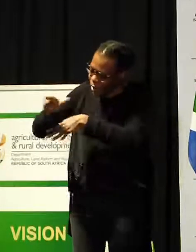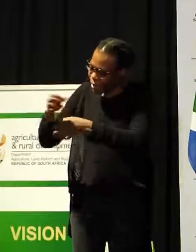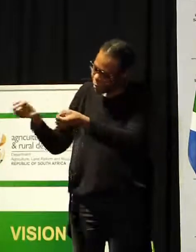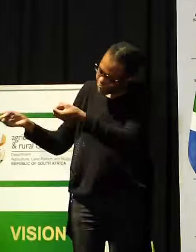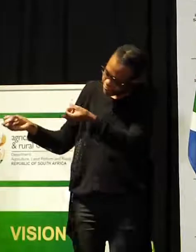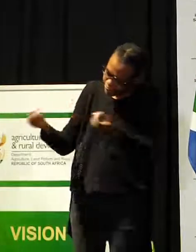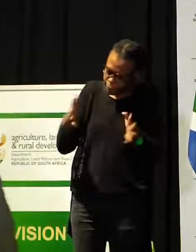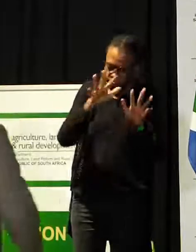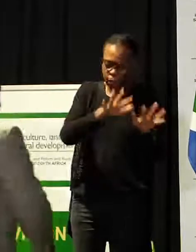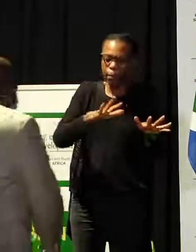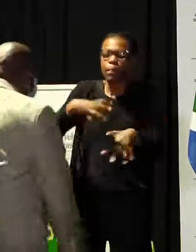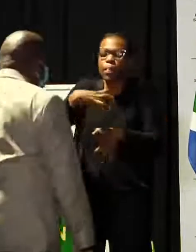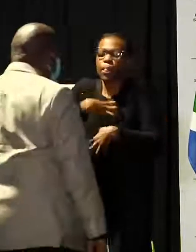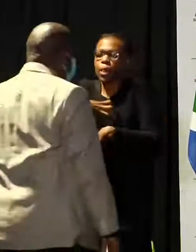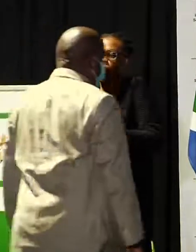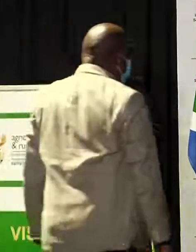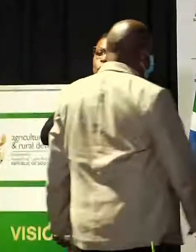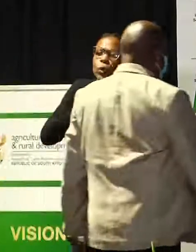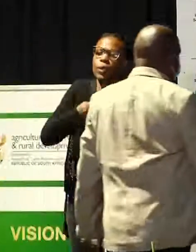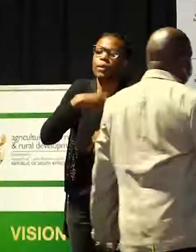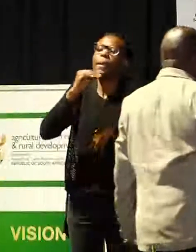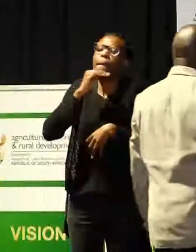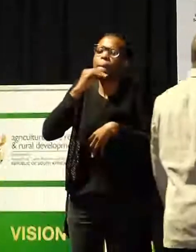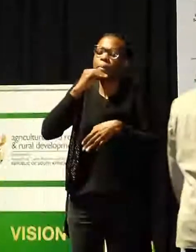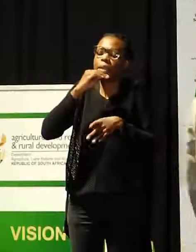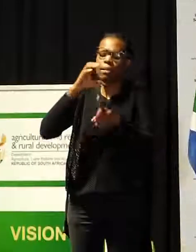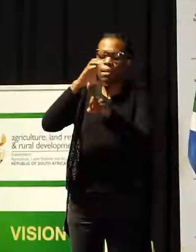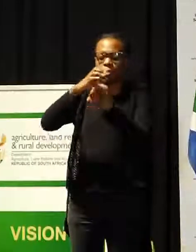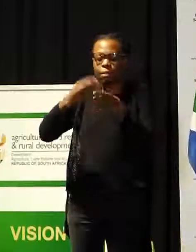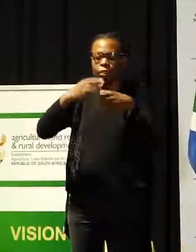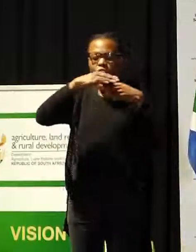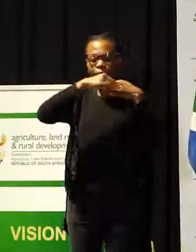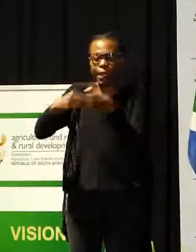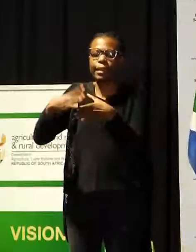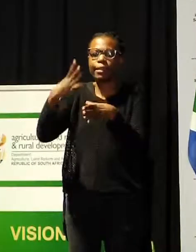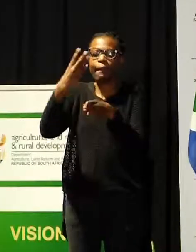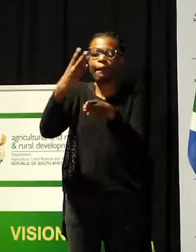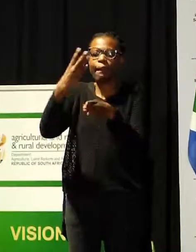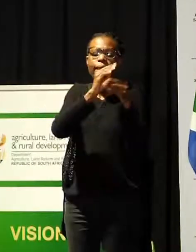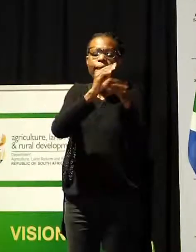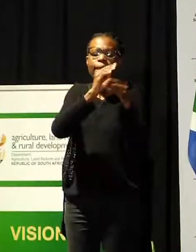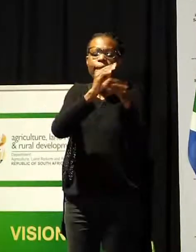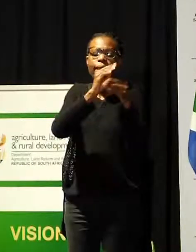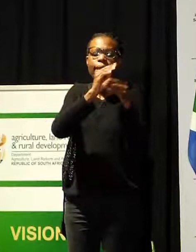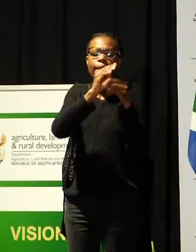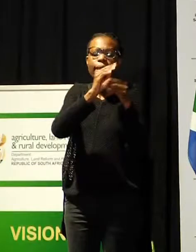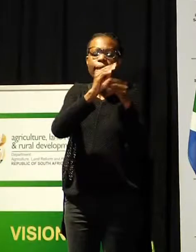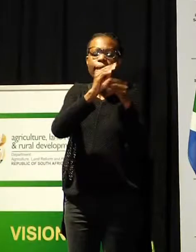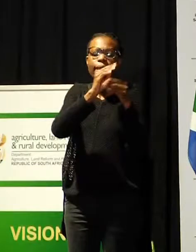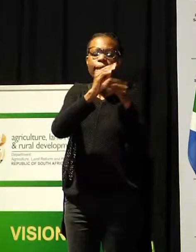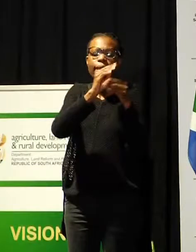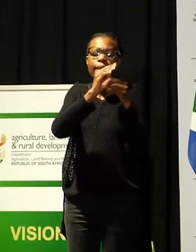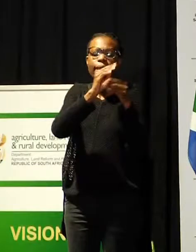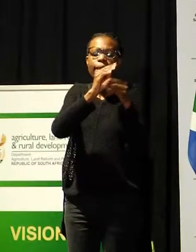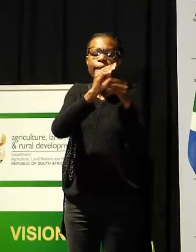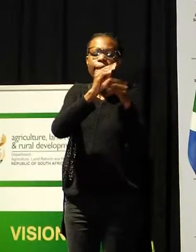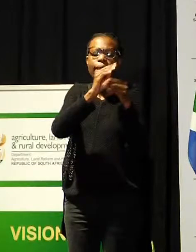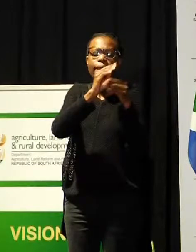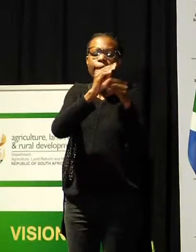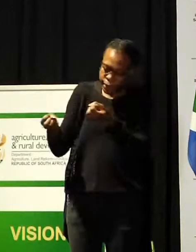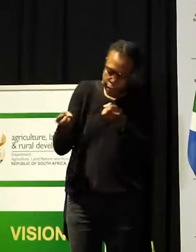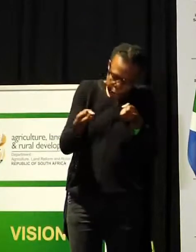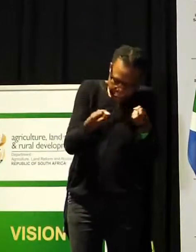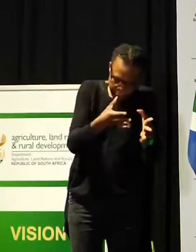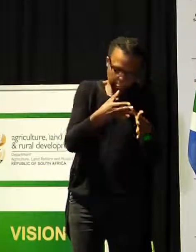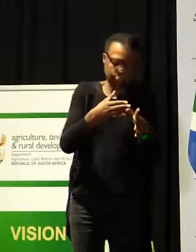its original owners, that is the traditional leadership and their communities. Land with traditional councils should be transferred to traditional council